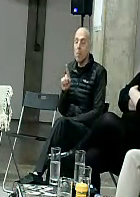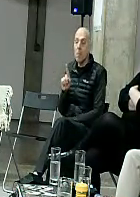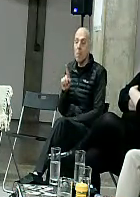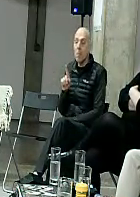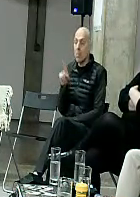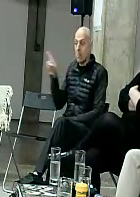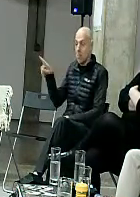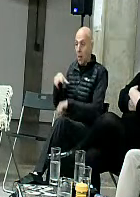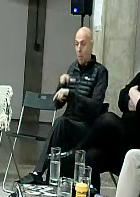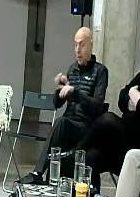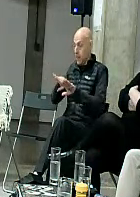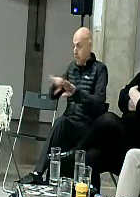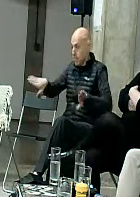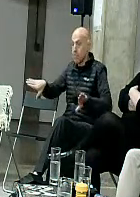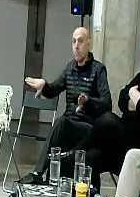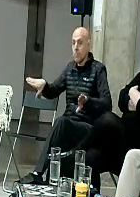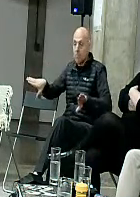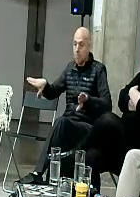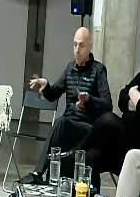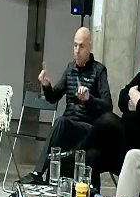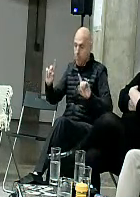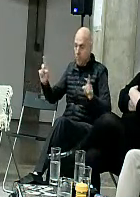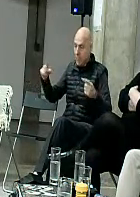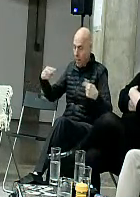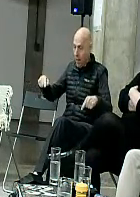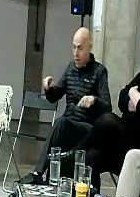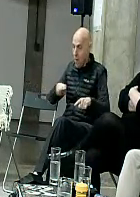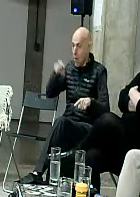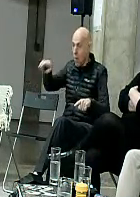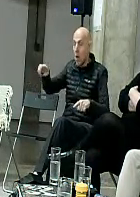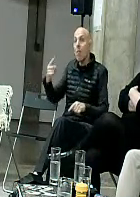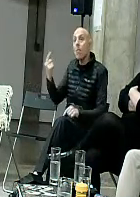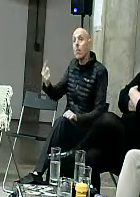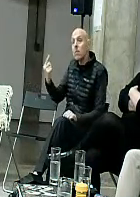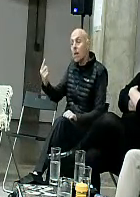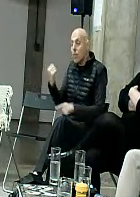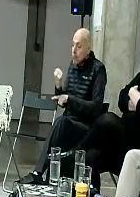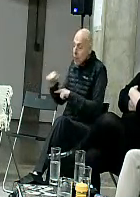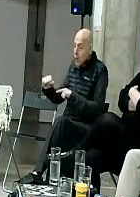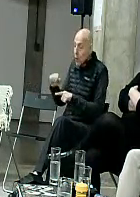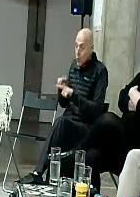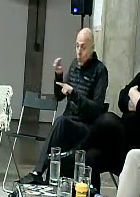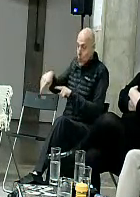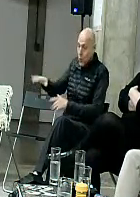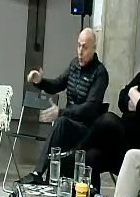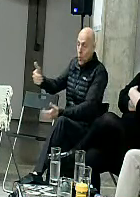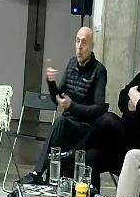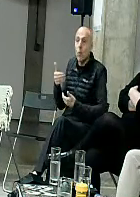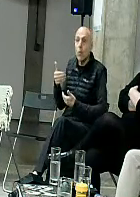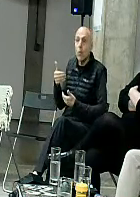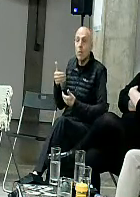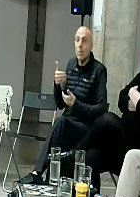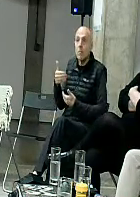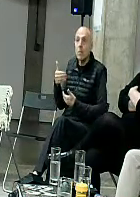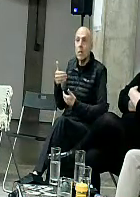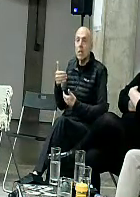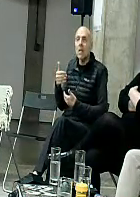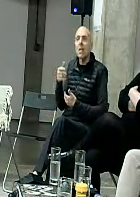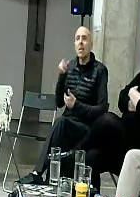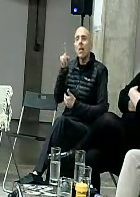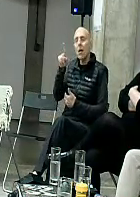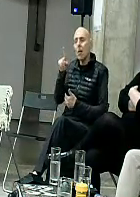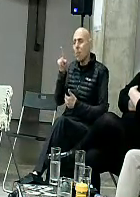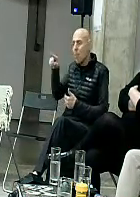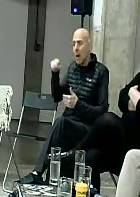They stopped anyone from going in, and they refused to go in and save him. They were like in the